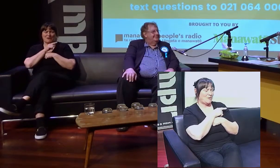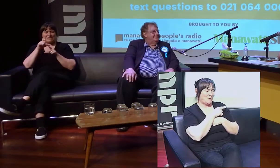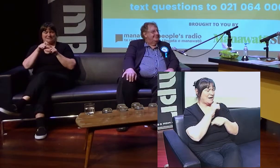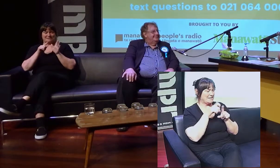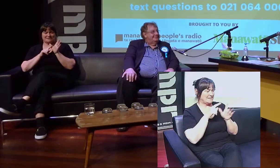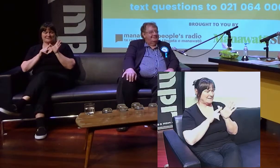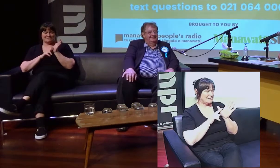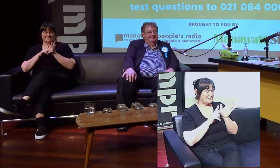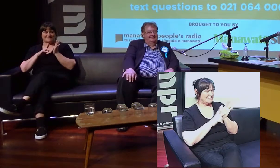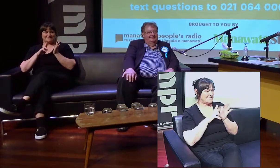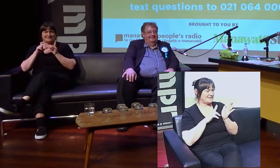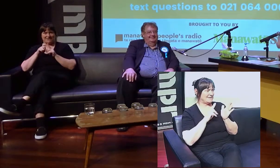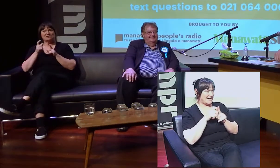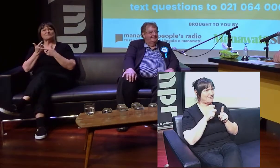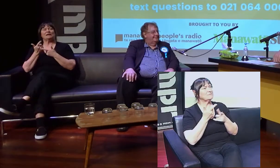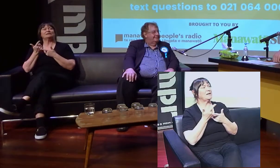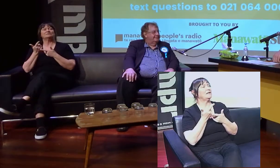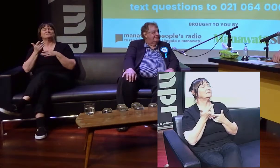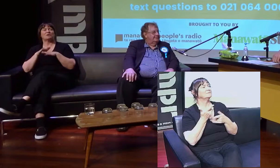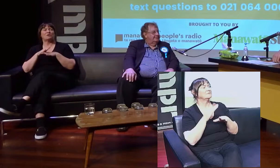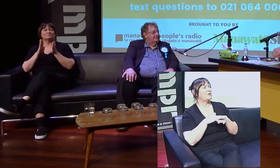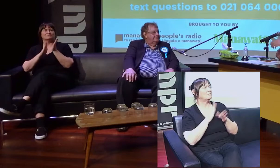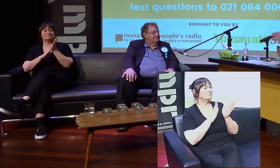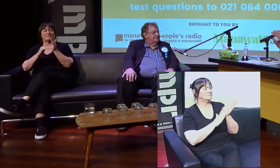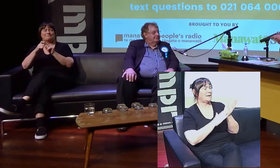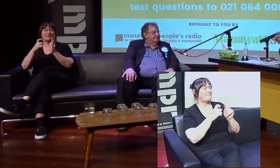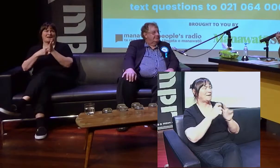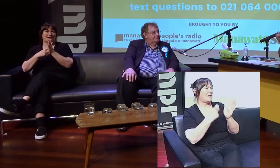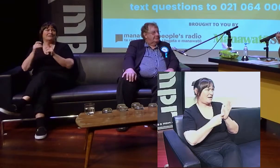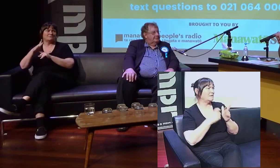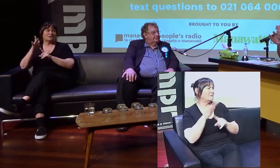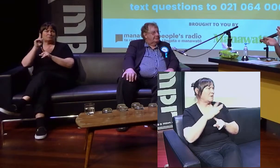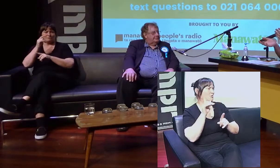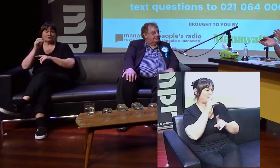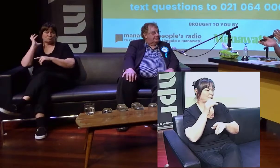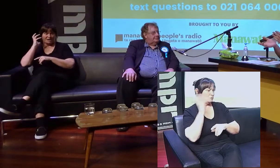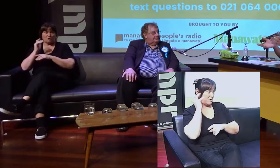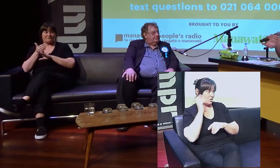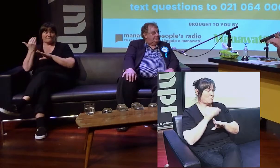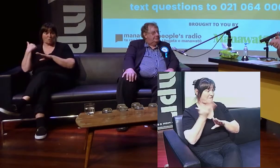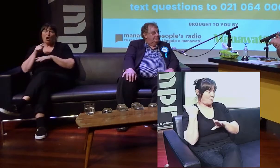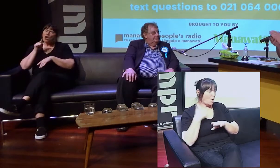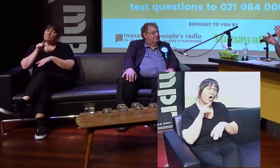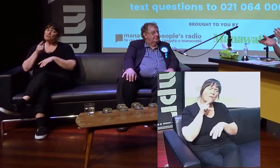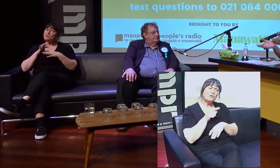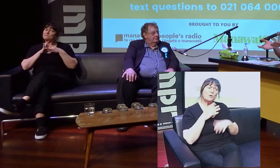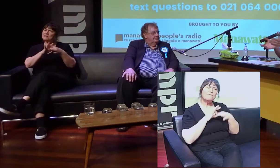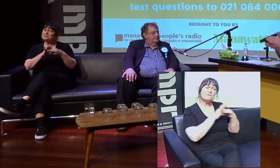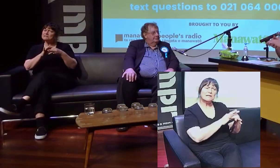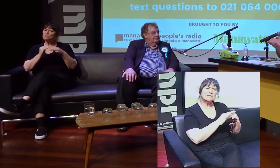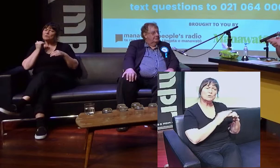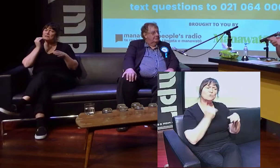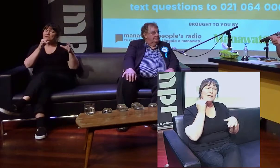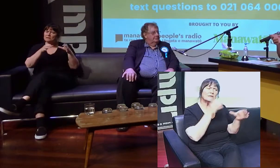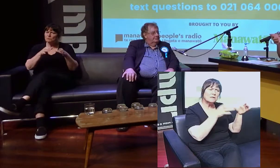the past. And that it's a good place to start off, really. You've got links to ethnic communities. You're a small